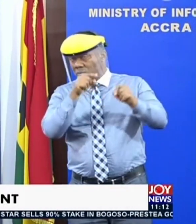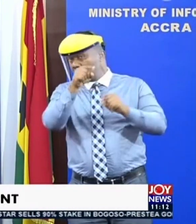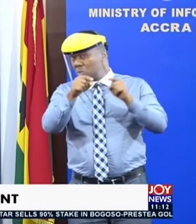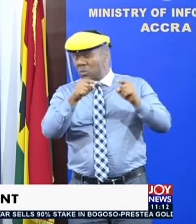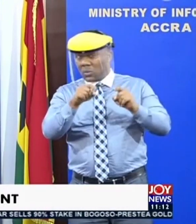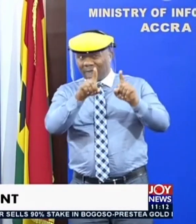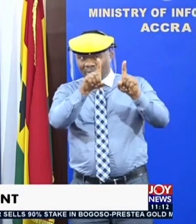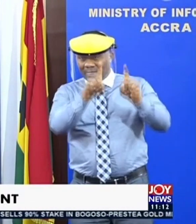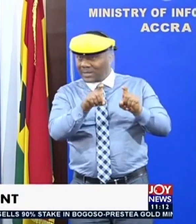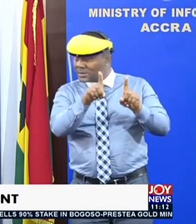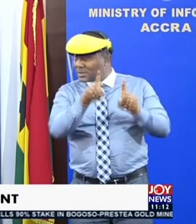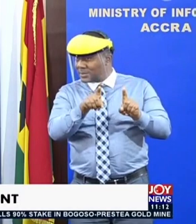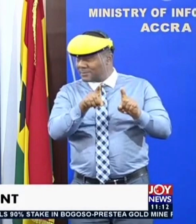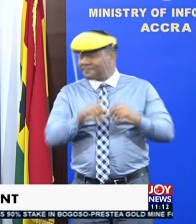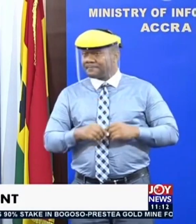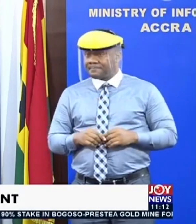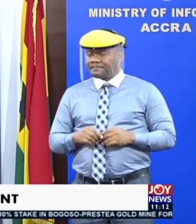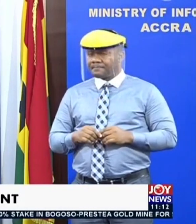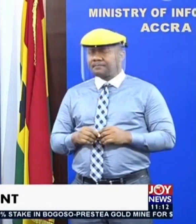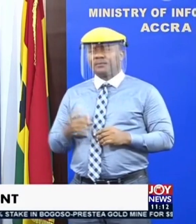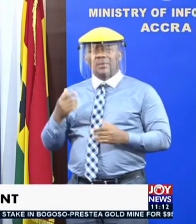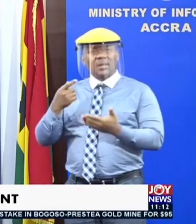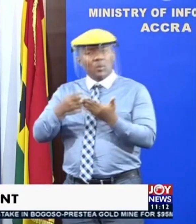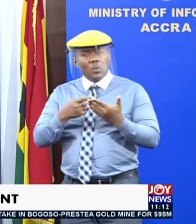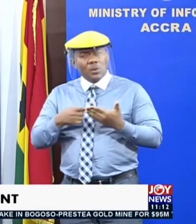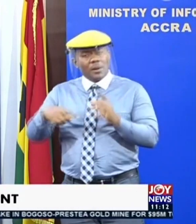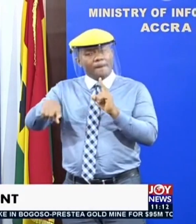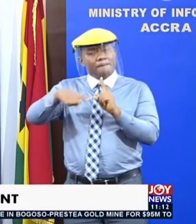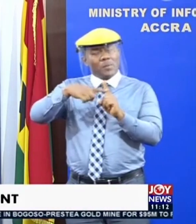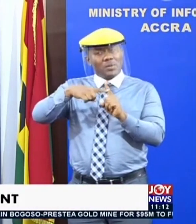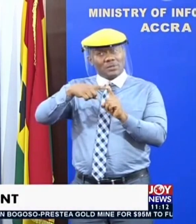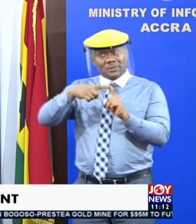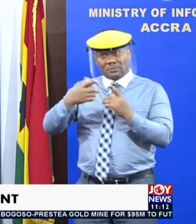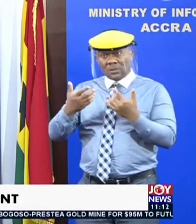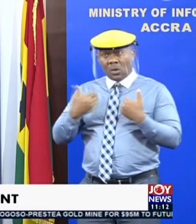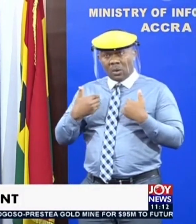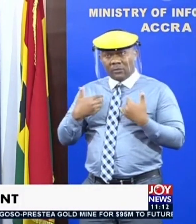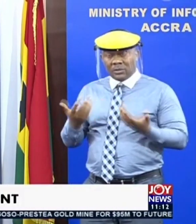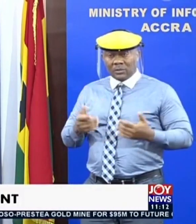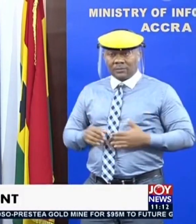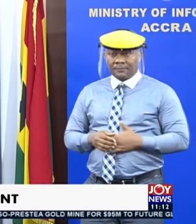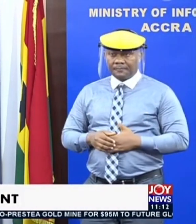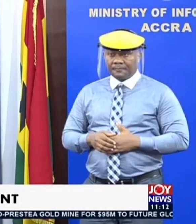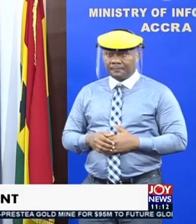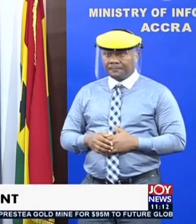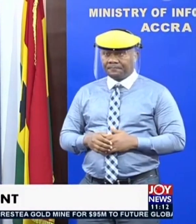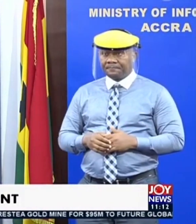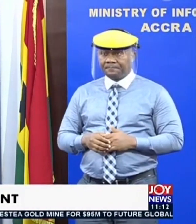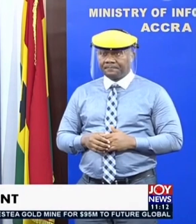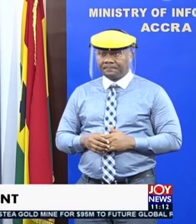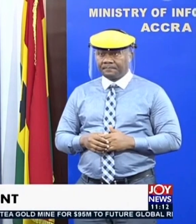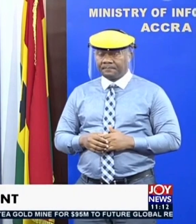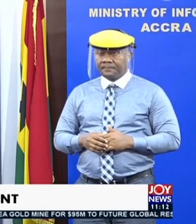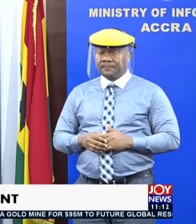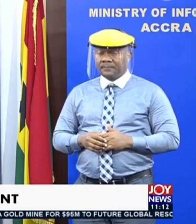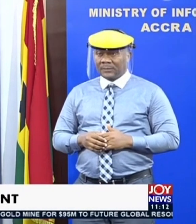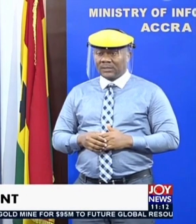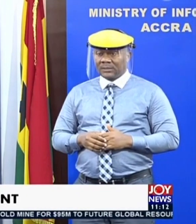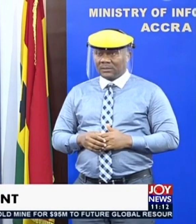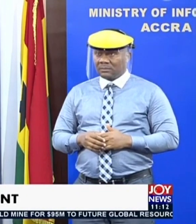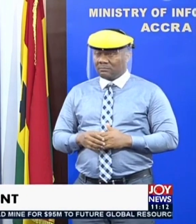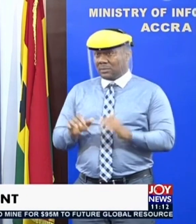I just want to talk about the positivity rate, is that it depends on the testing